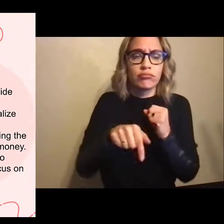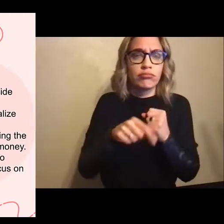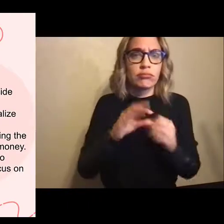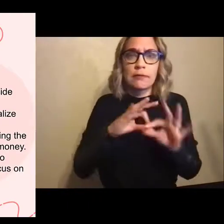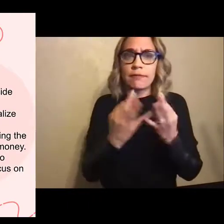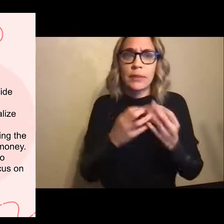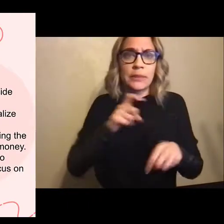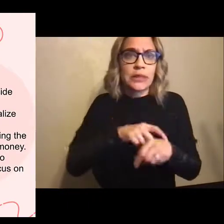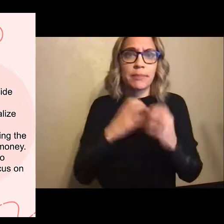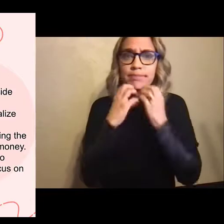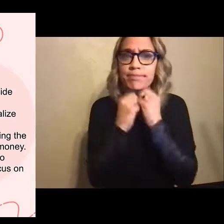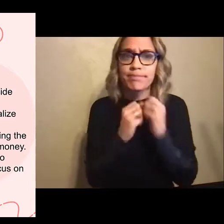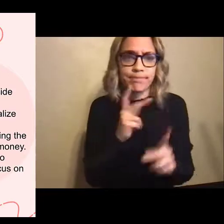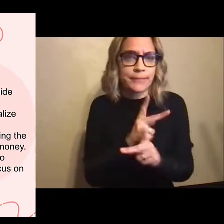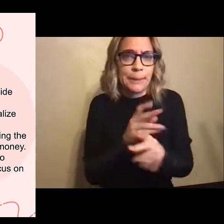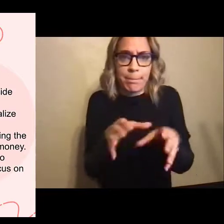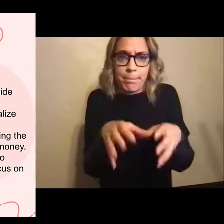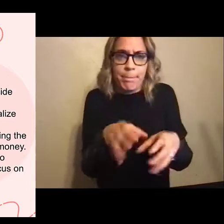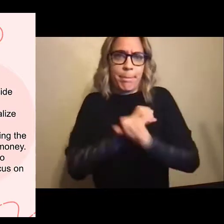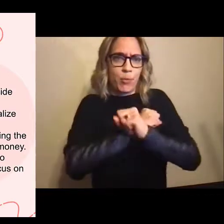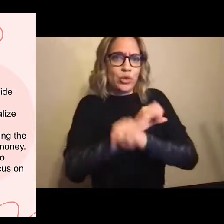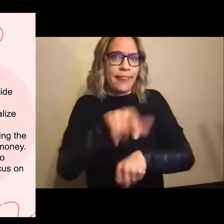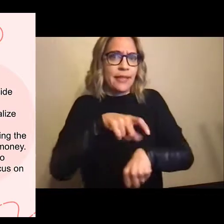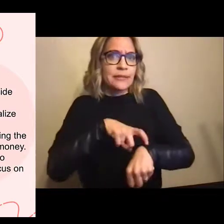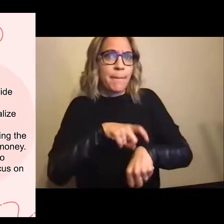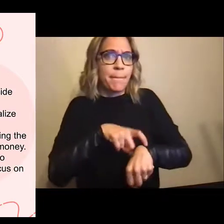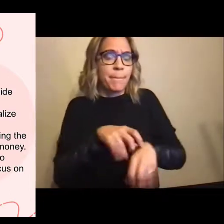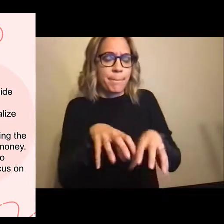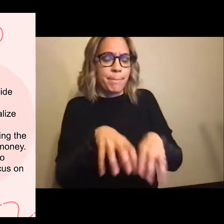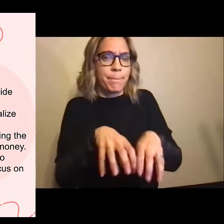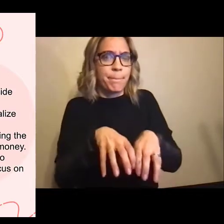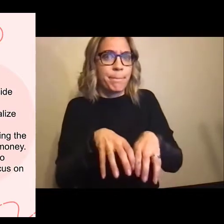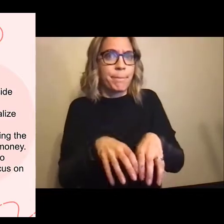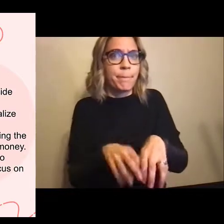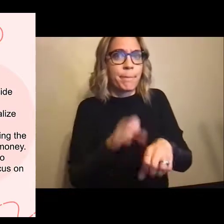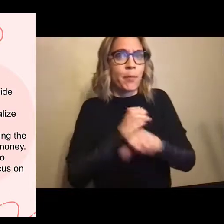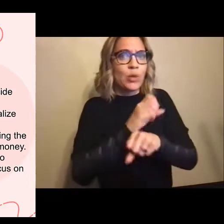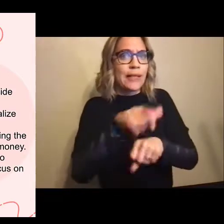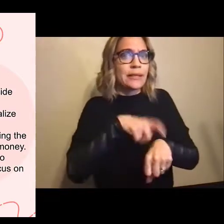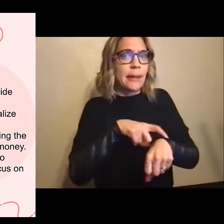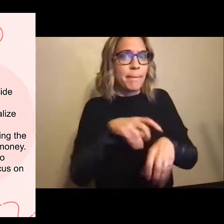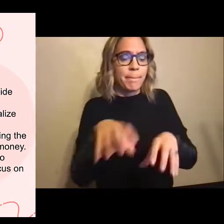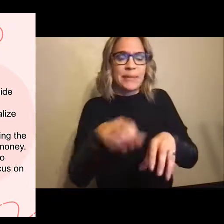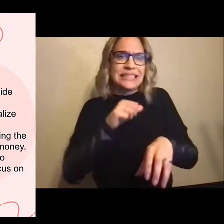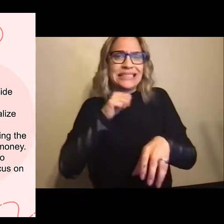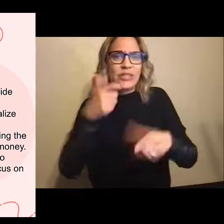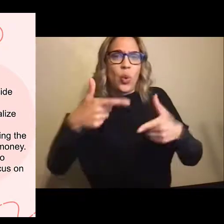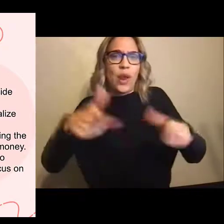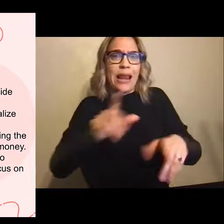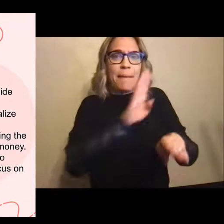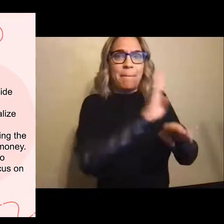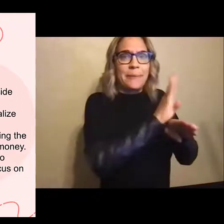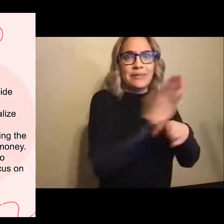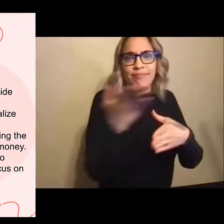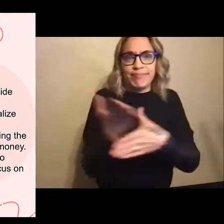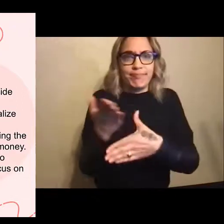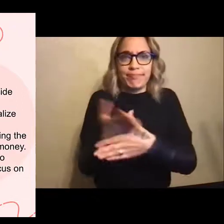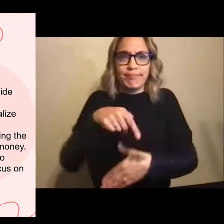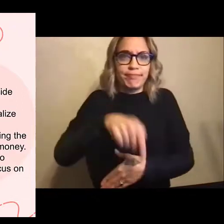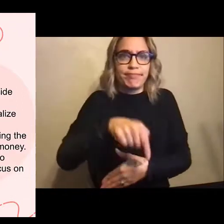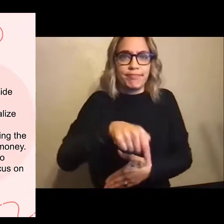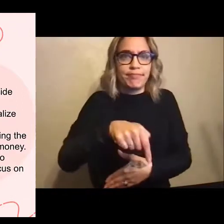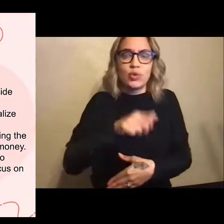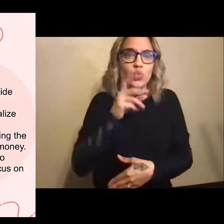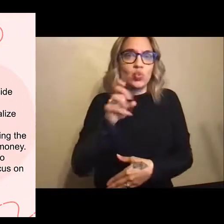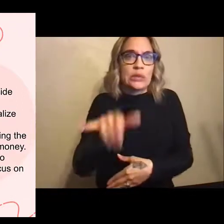need that time. And if you value your family time, of course, specific times of the evening, don't work.